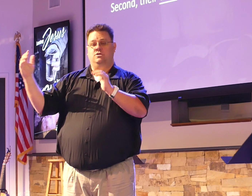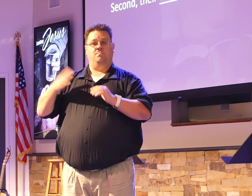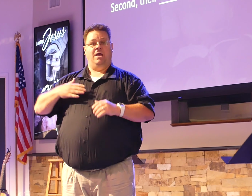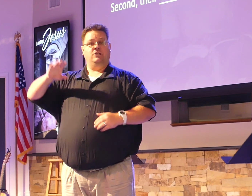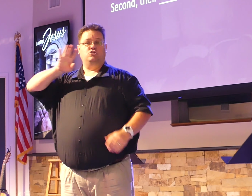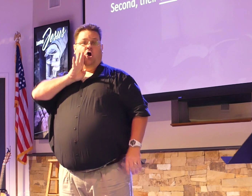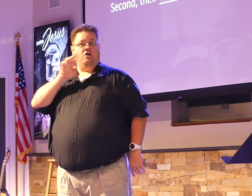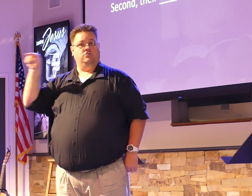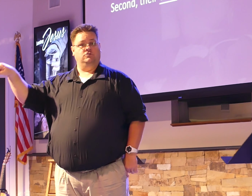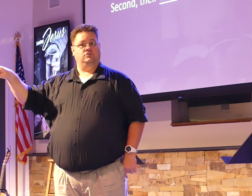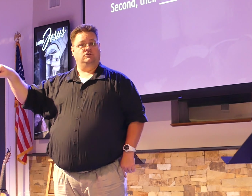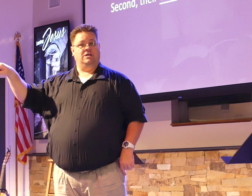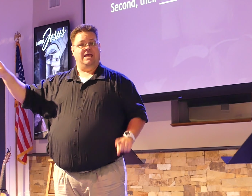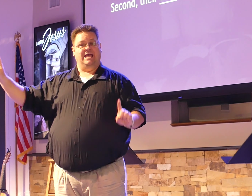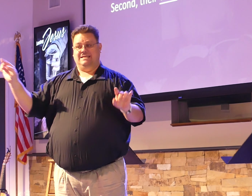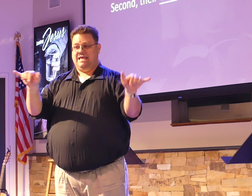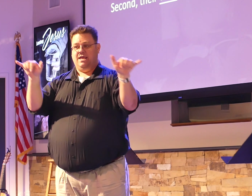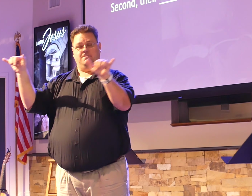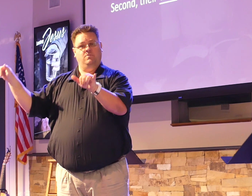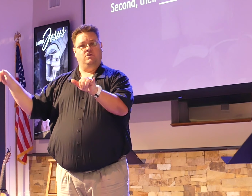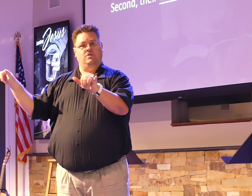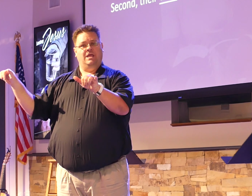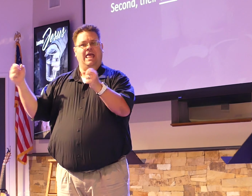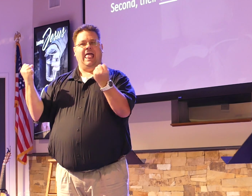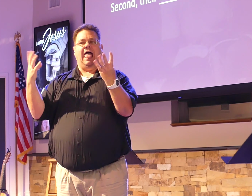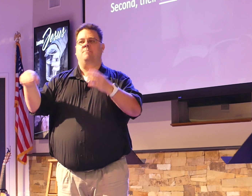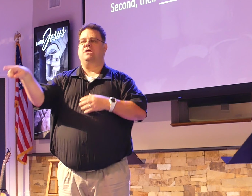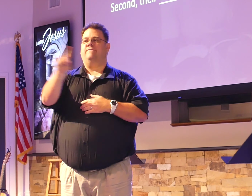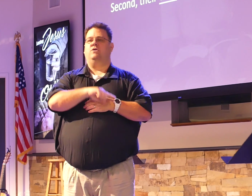Be honest. How many of you have ever met somebody who was all talk?